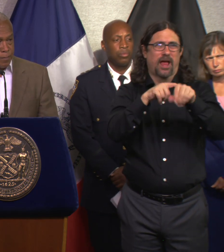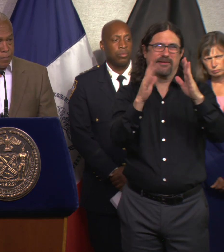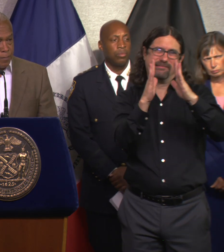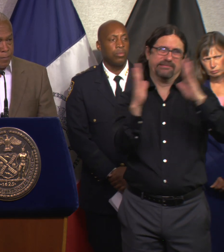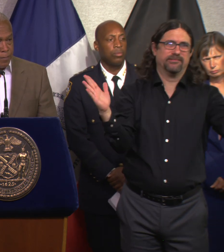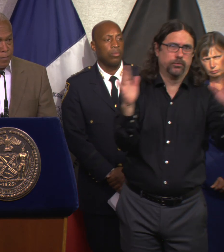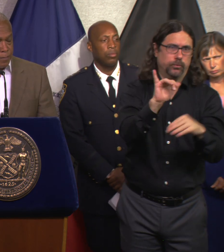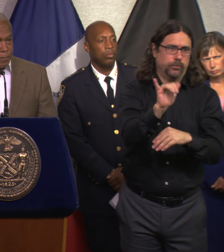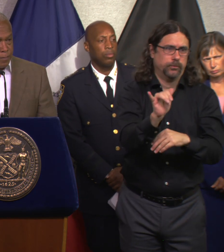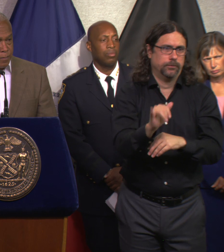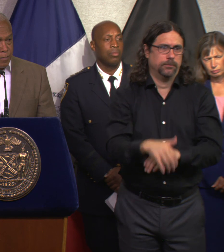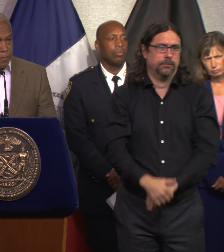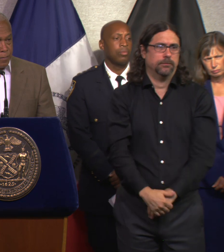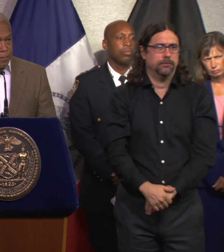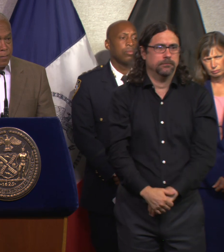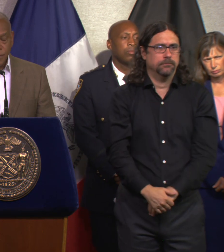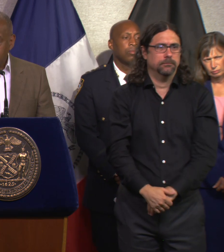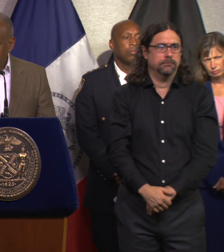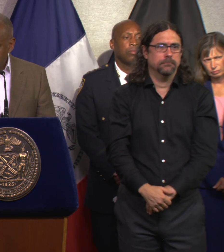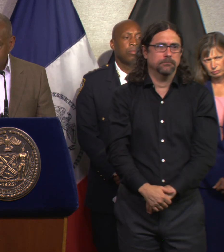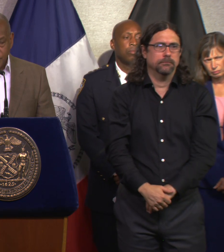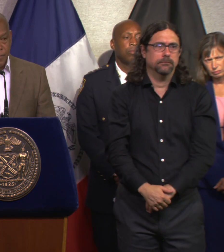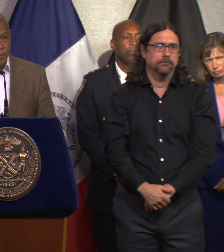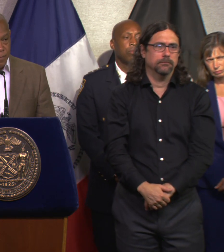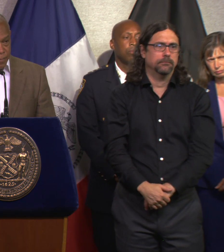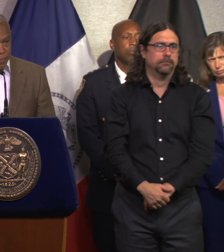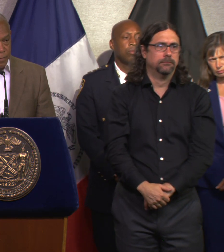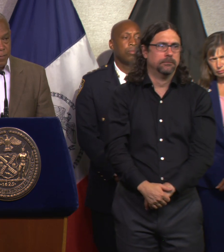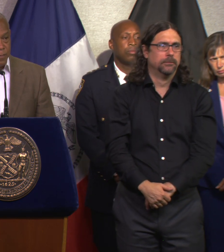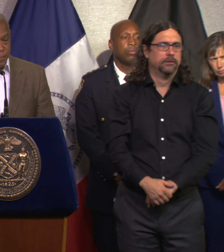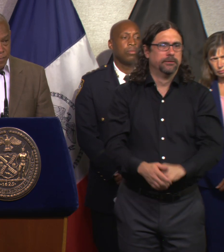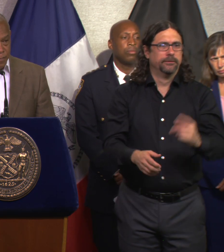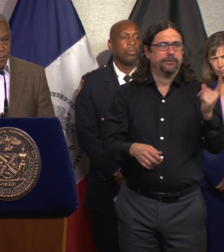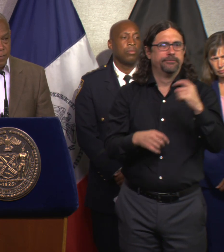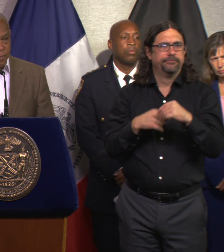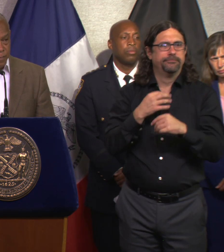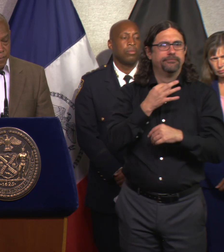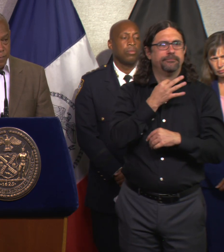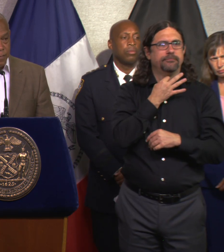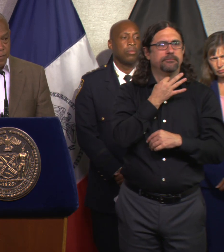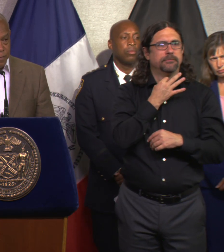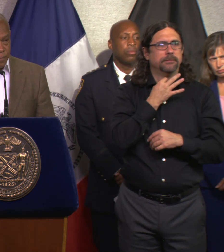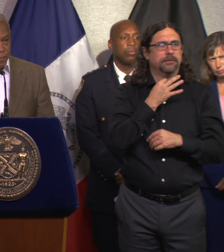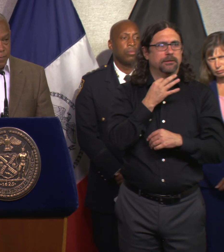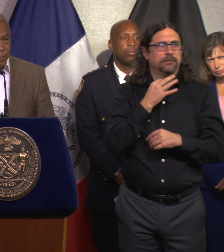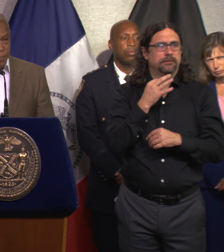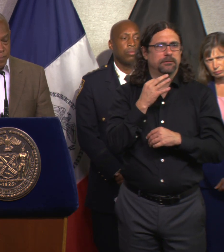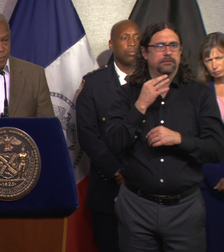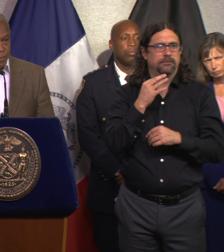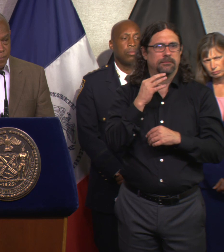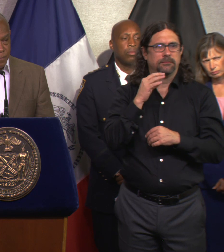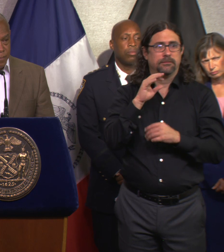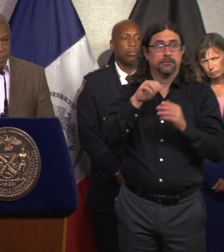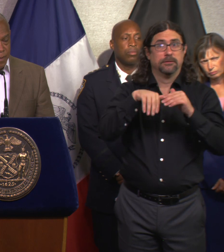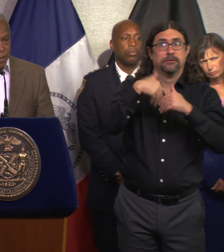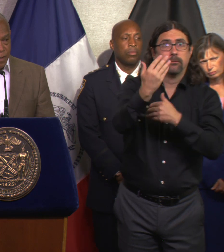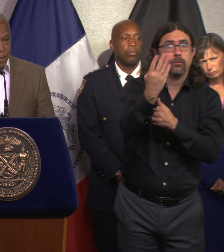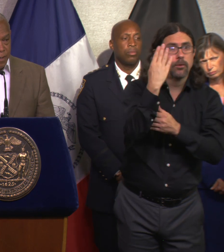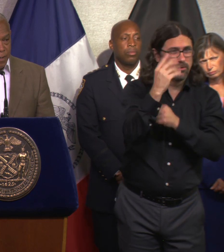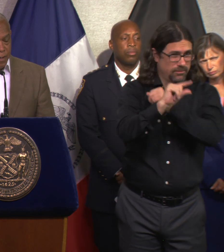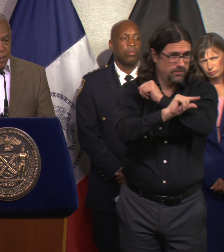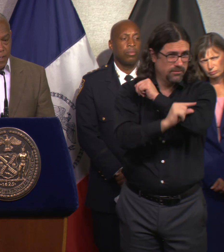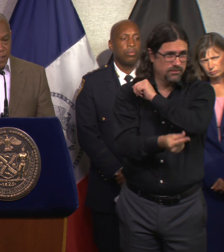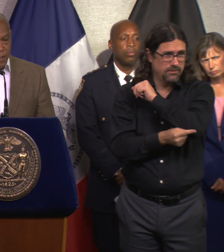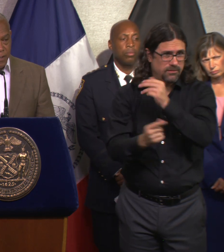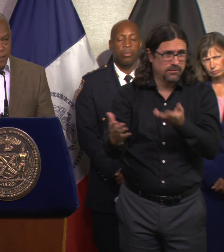are generally cleaned. I mean, I know a lot of trash pickup is the next morning. Why wouldn't, I know in years past and at state beaches, they usually extend the hours. Why not